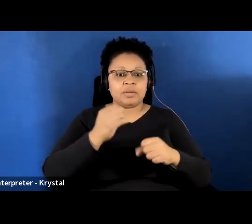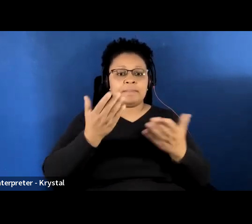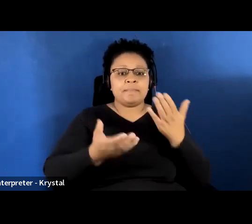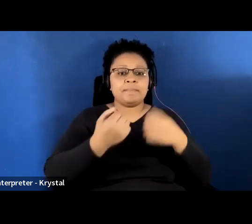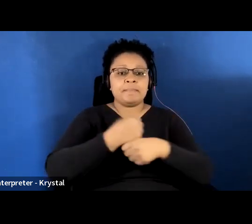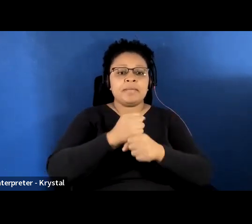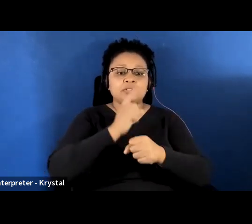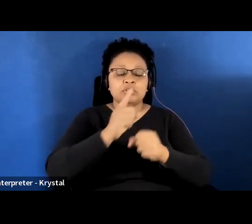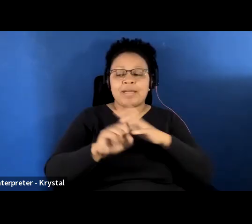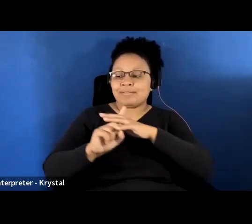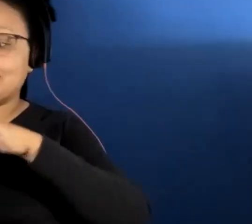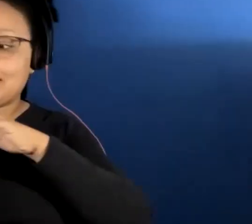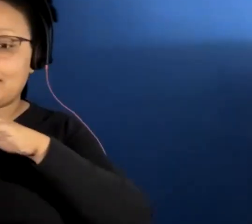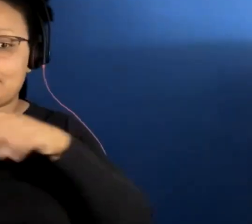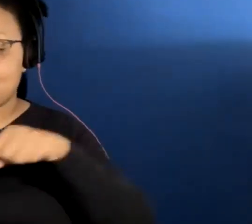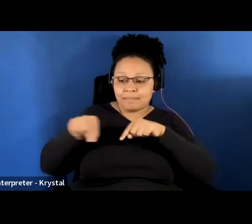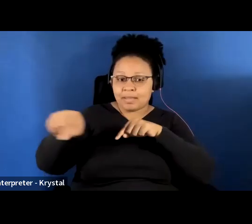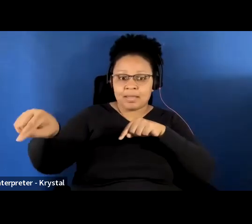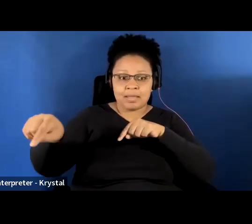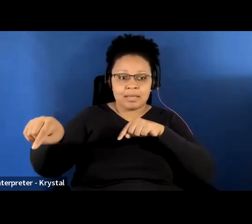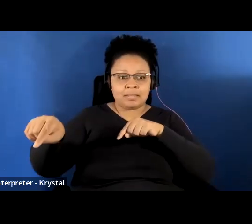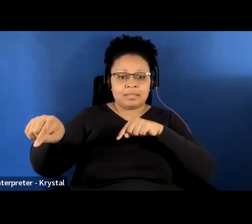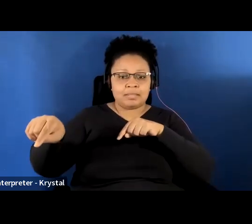path, evacuate at once.